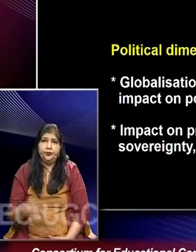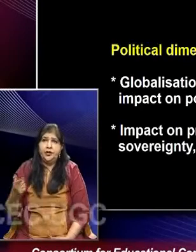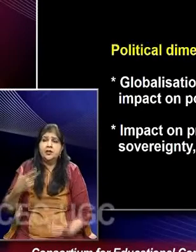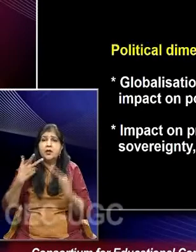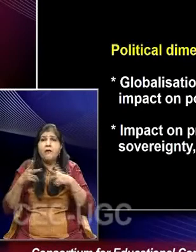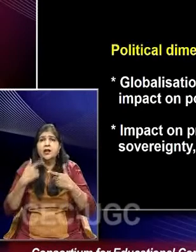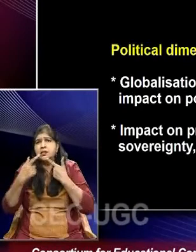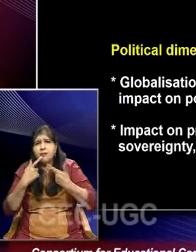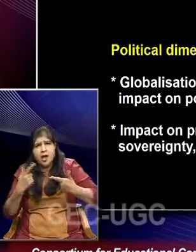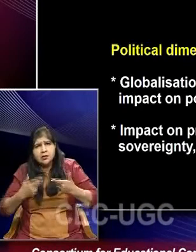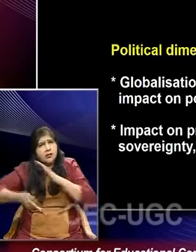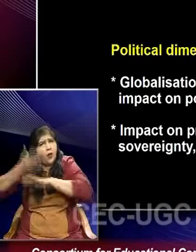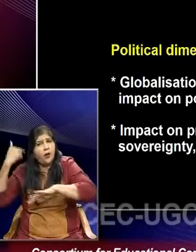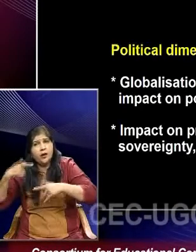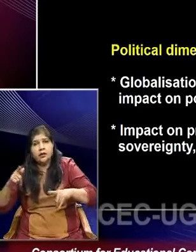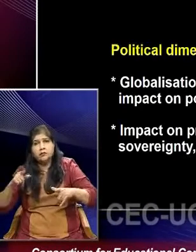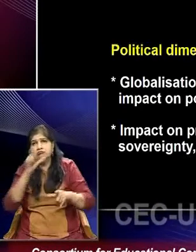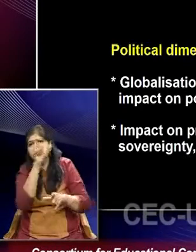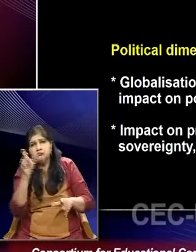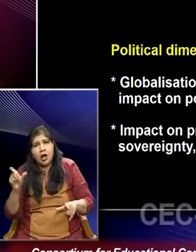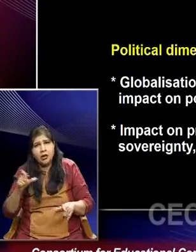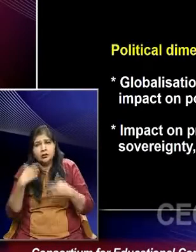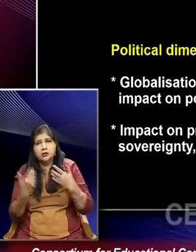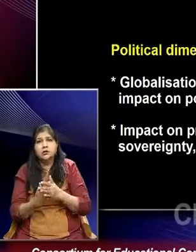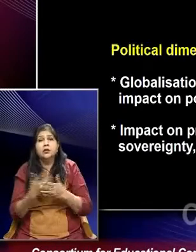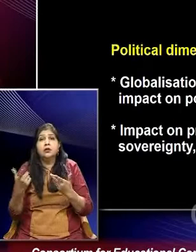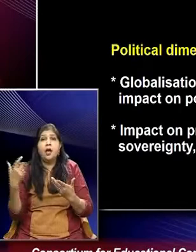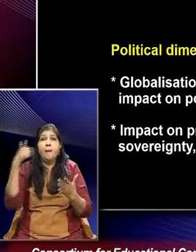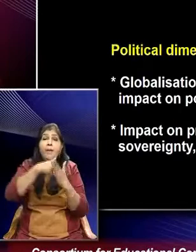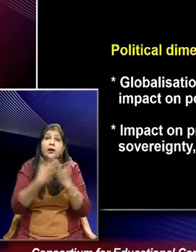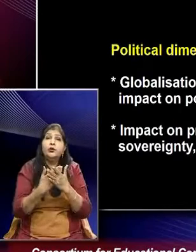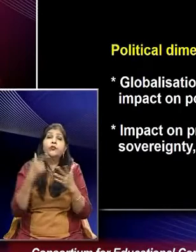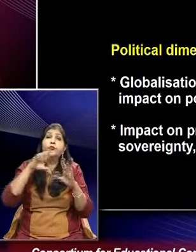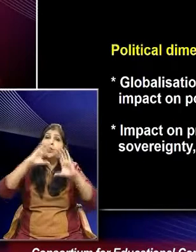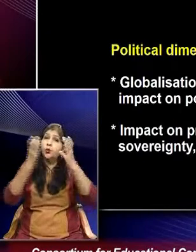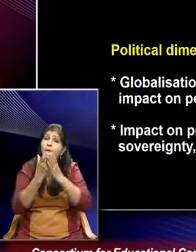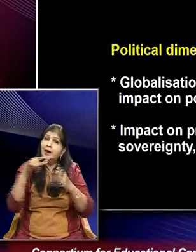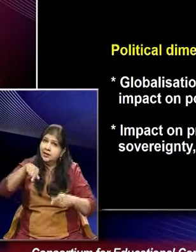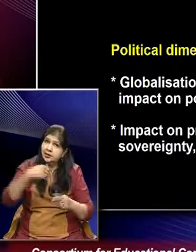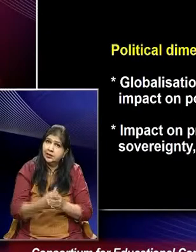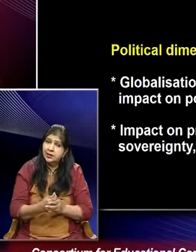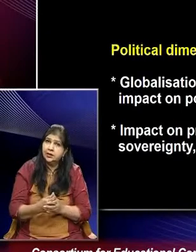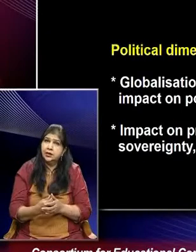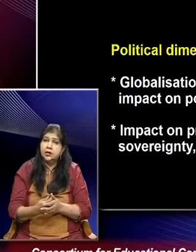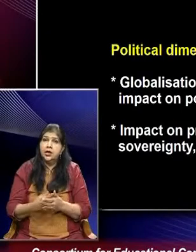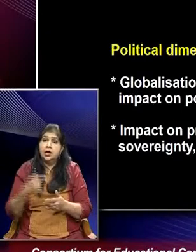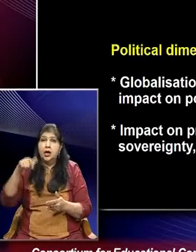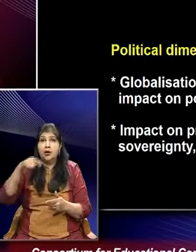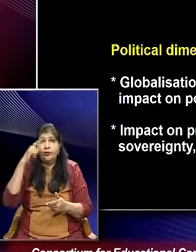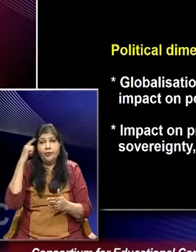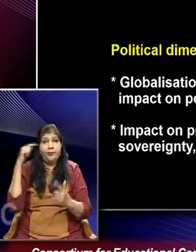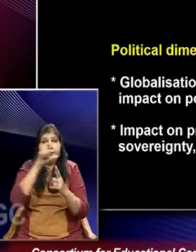various debates to highlight the impact of globalization on principle